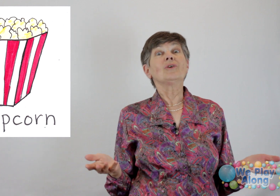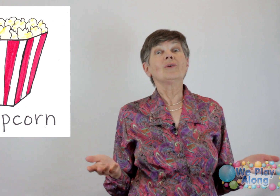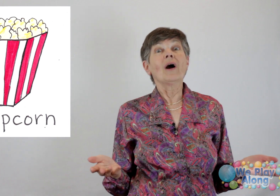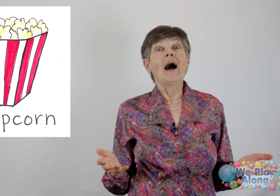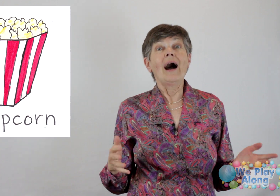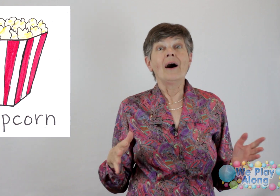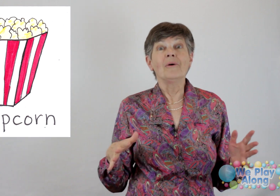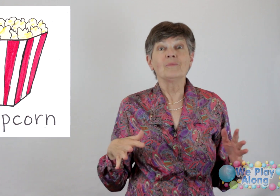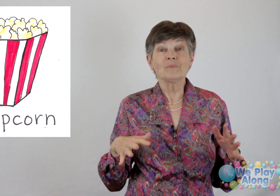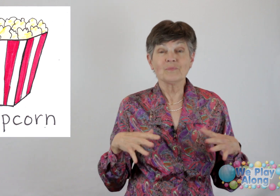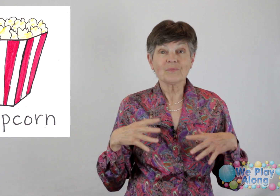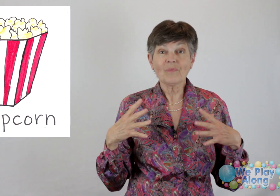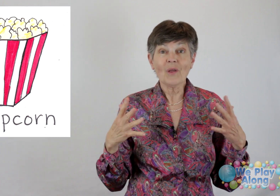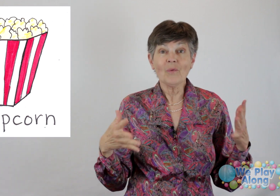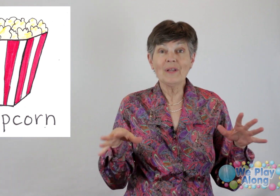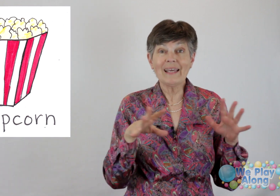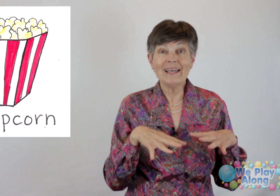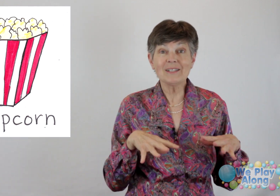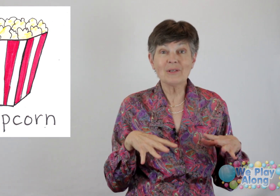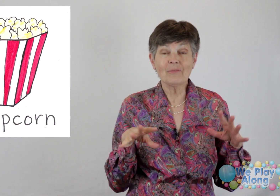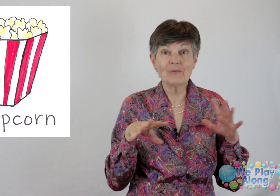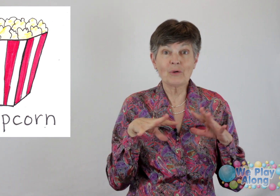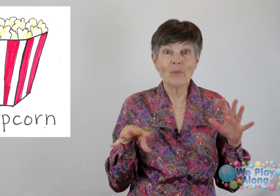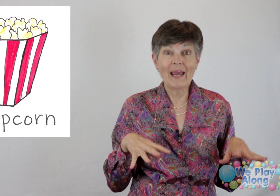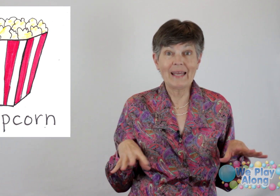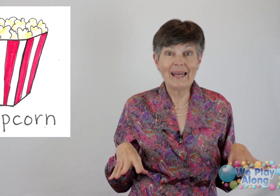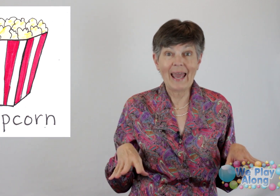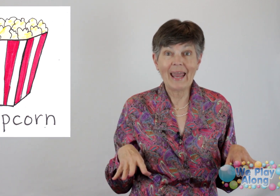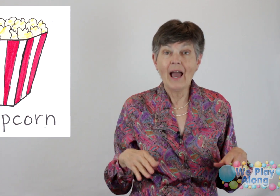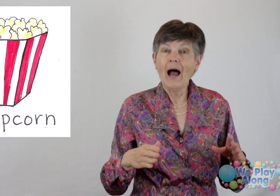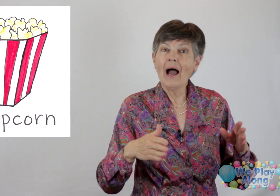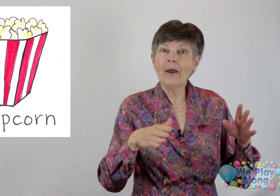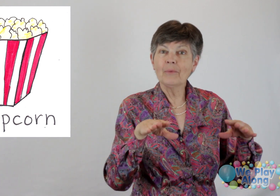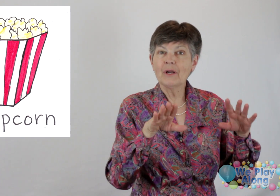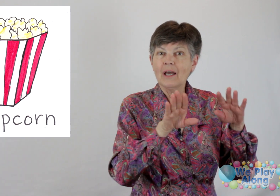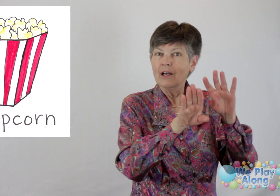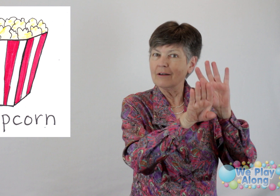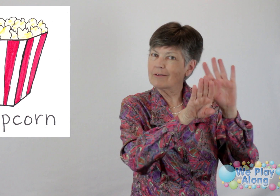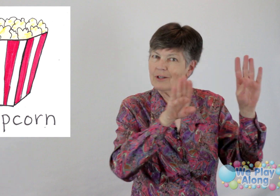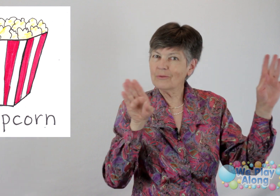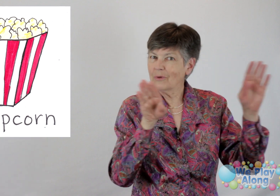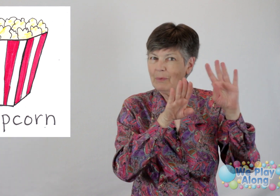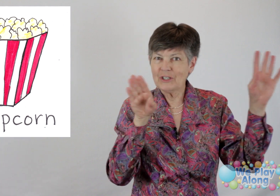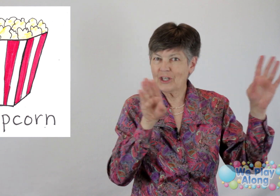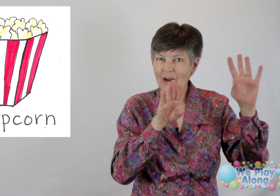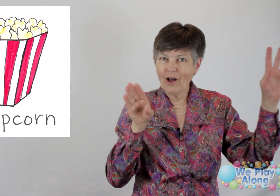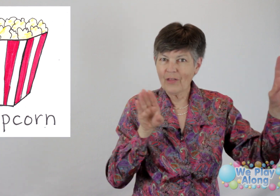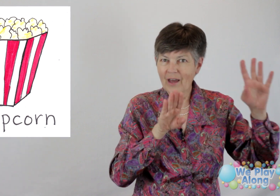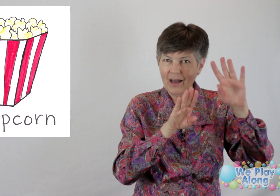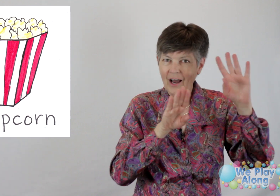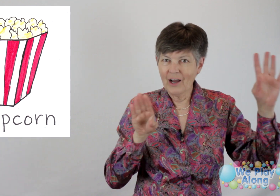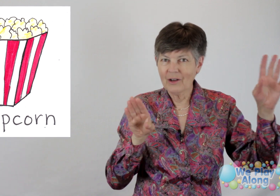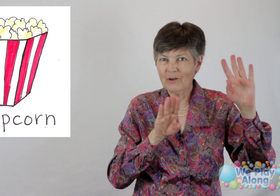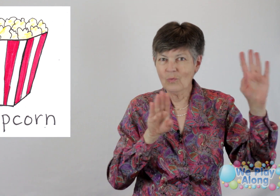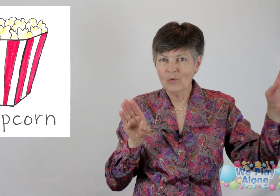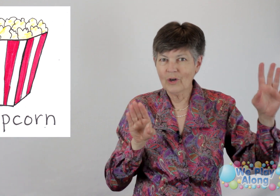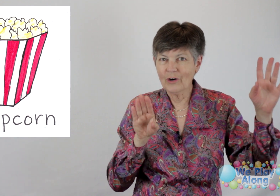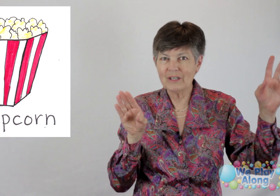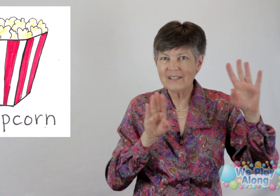do when the kids, if it was a rainy day, we'd shut all the curtains on